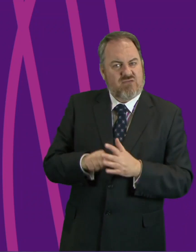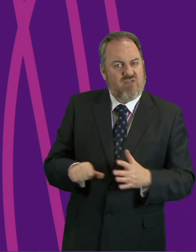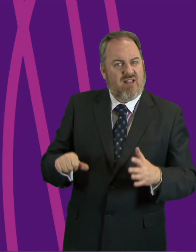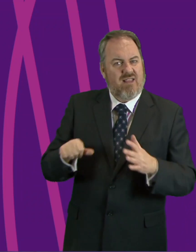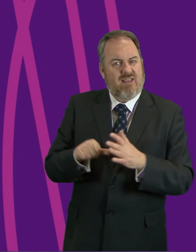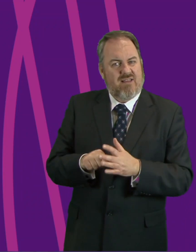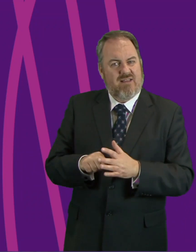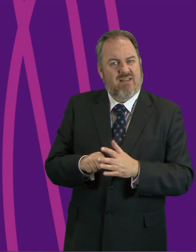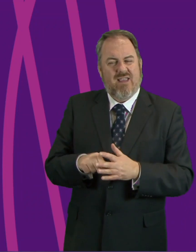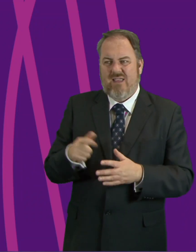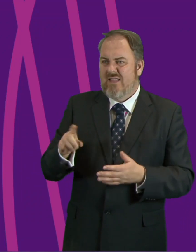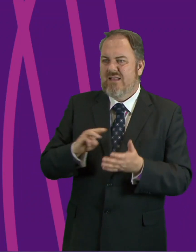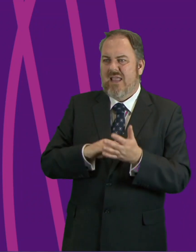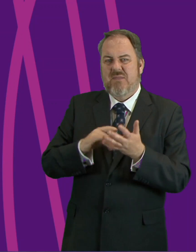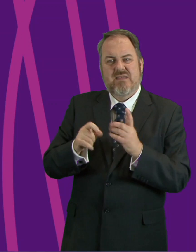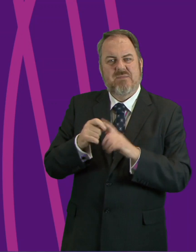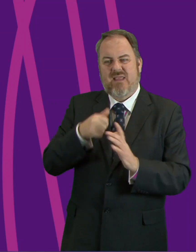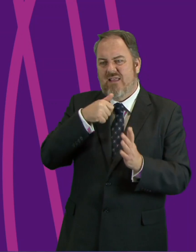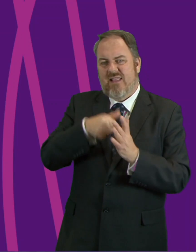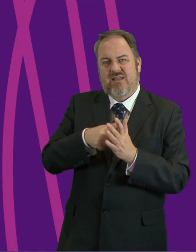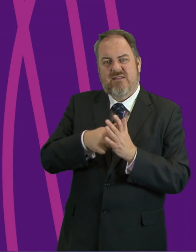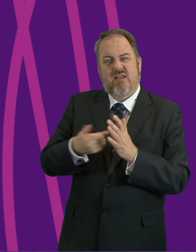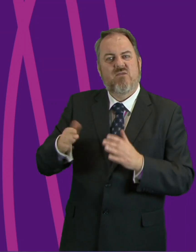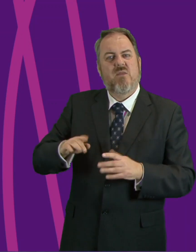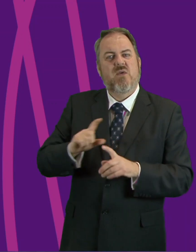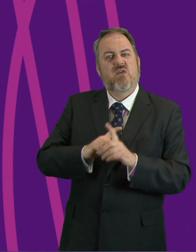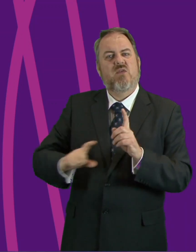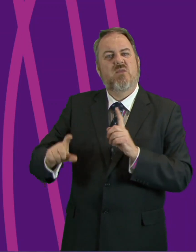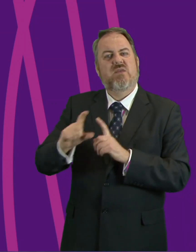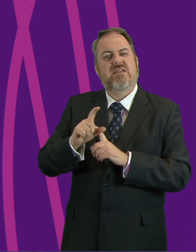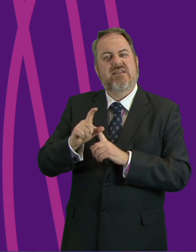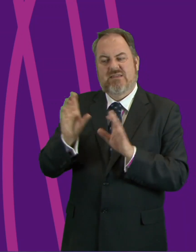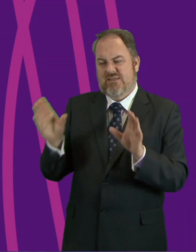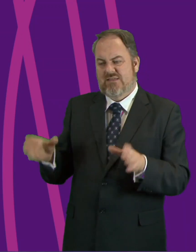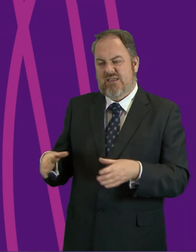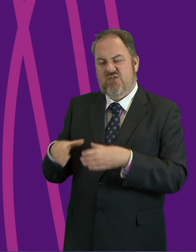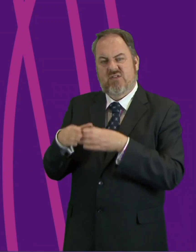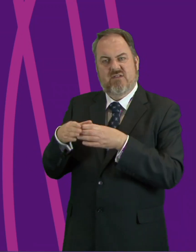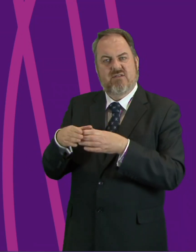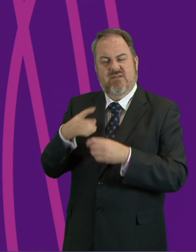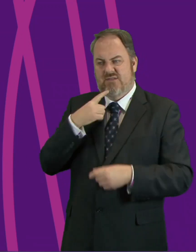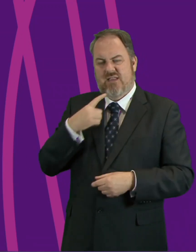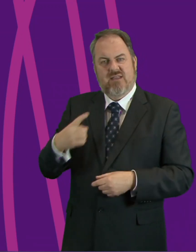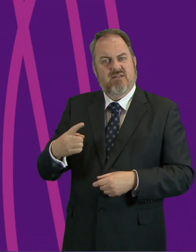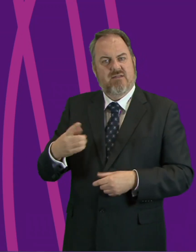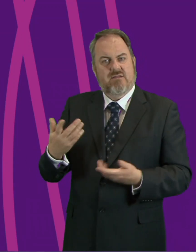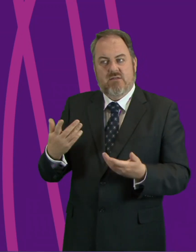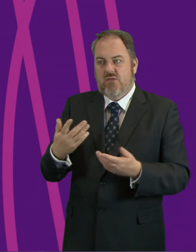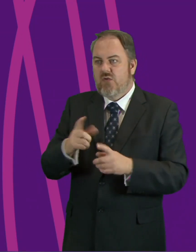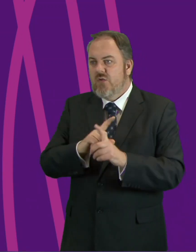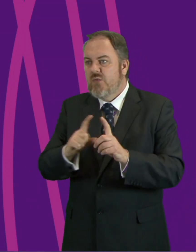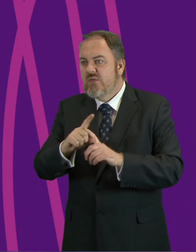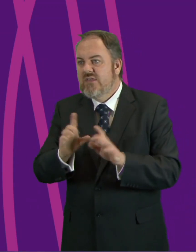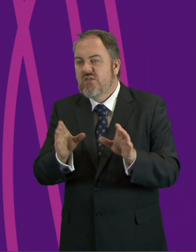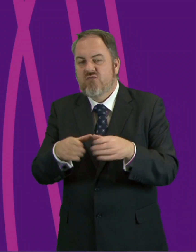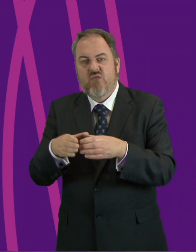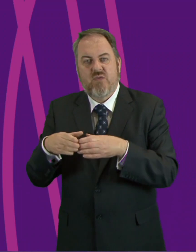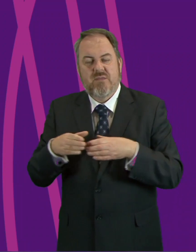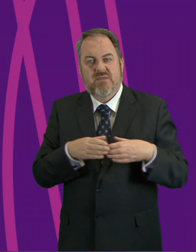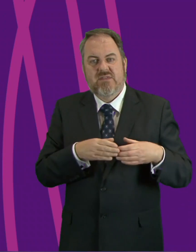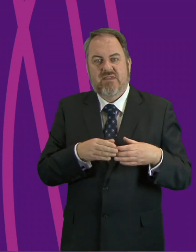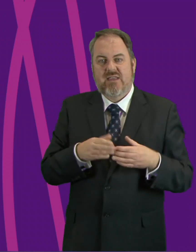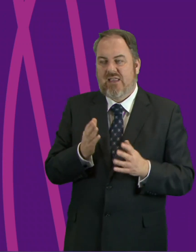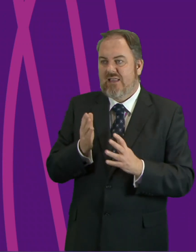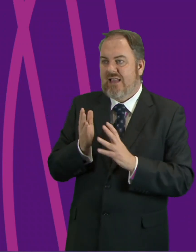that the letter that MSPs received from the Community Secretary last week revealed that guidance on how community groups can access the fund is only now